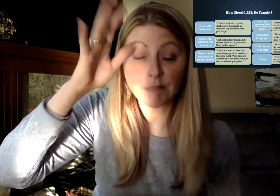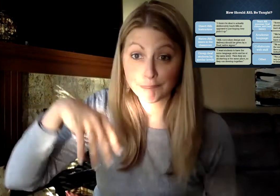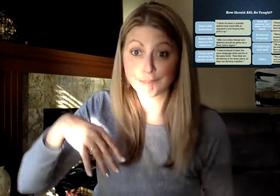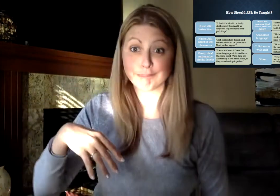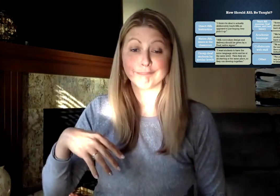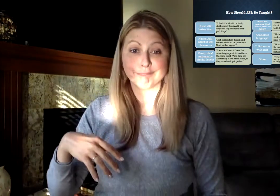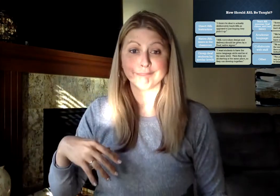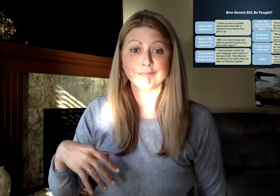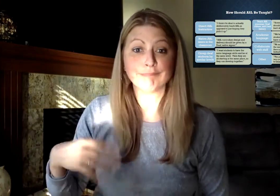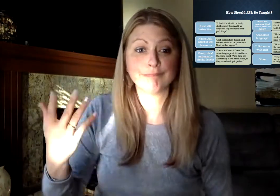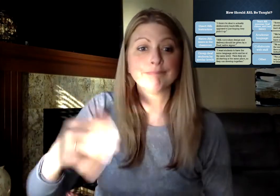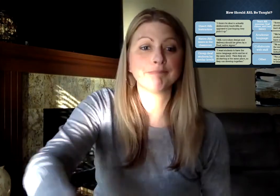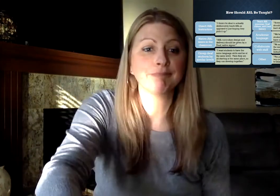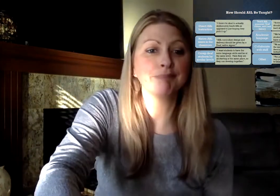and parents.